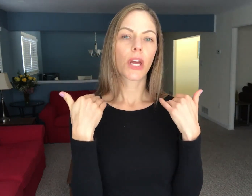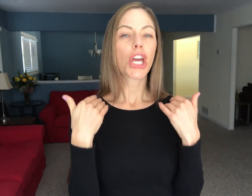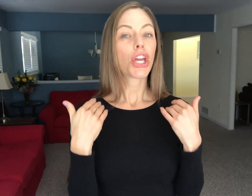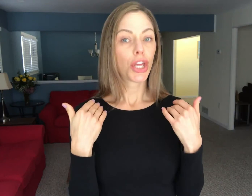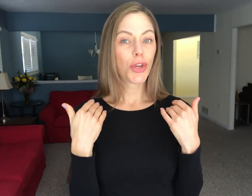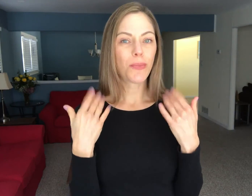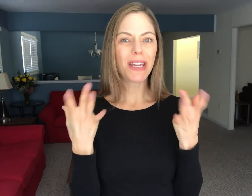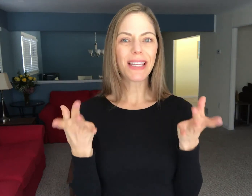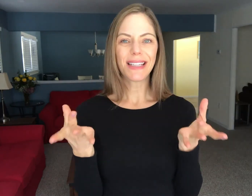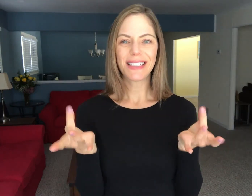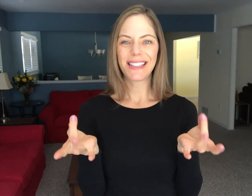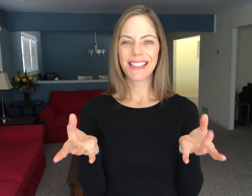Humid.